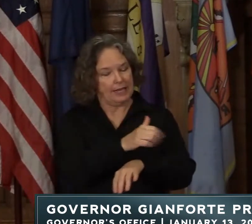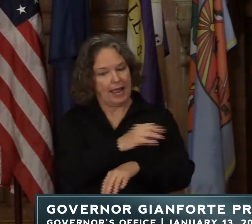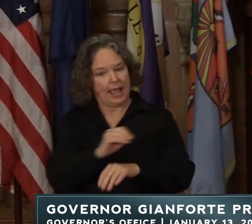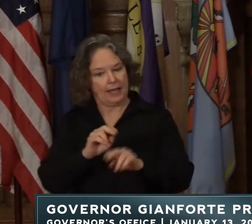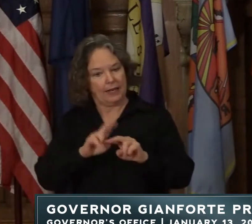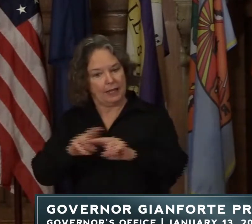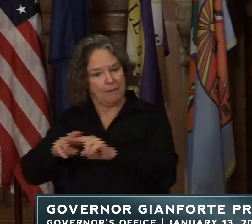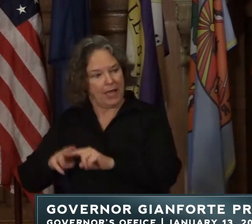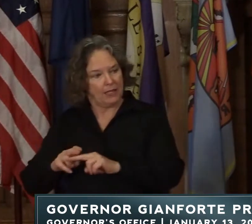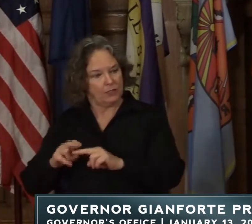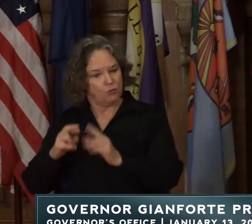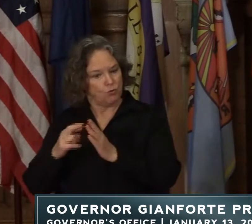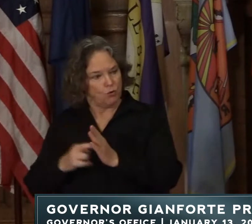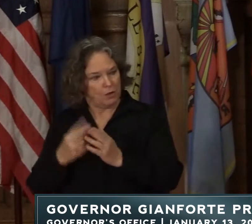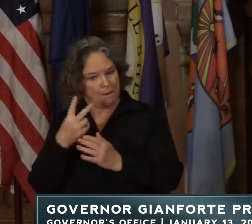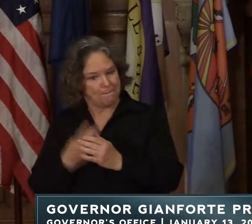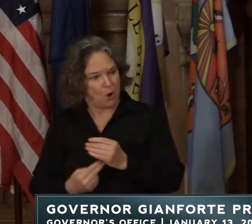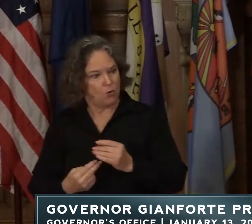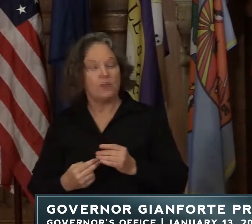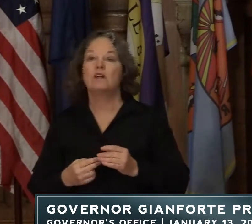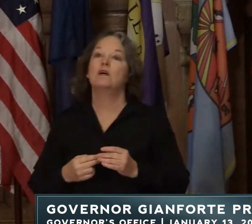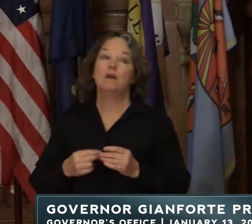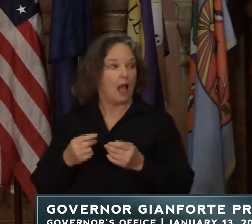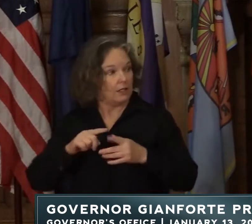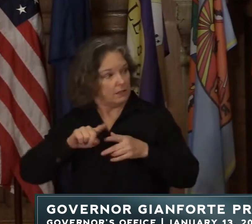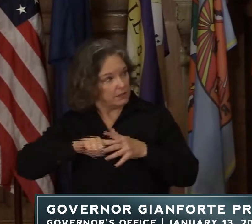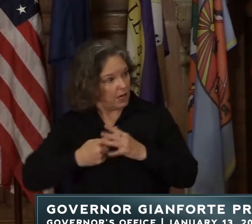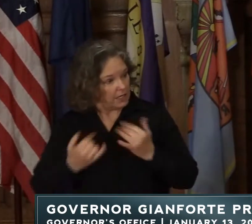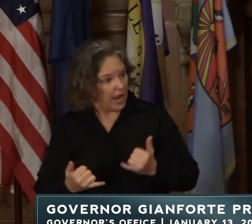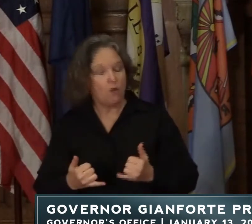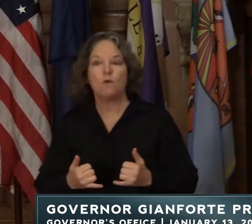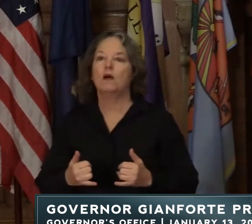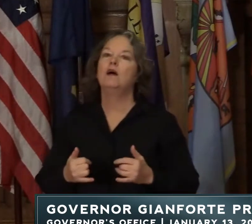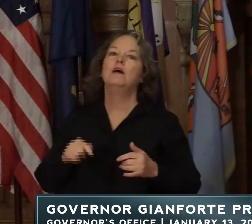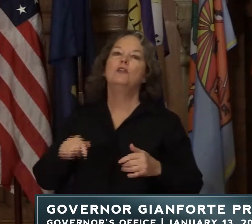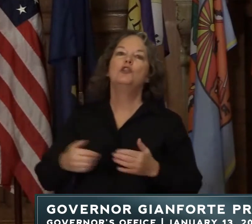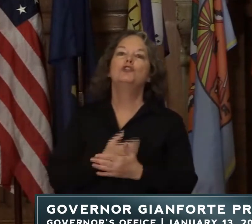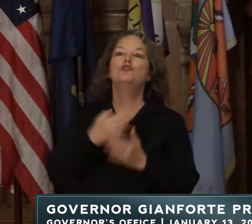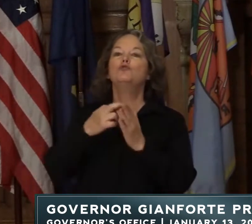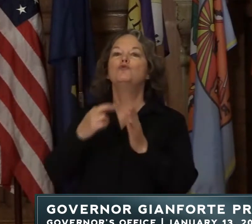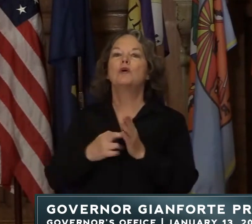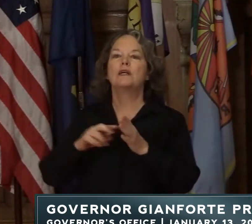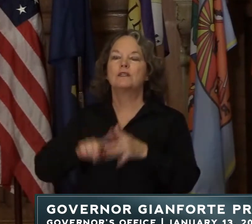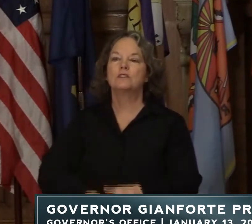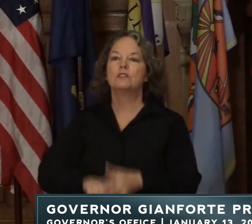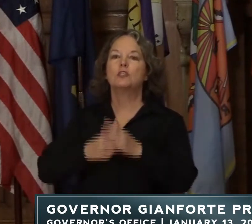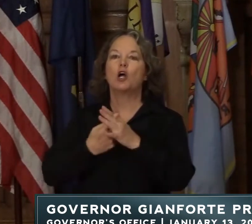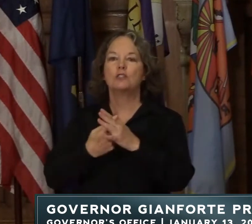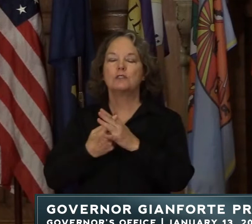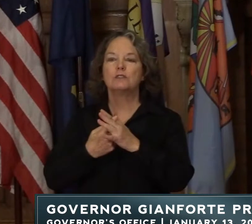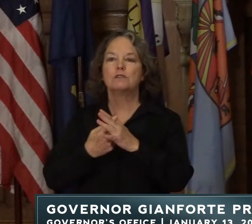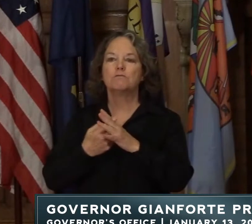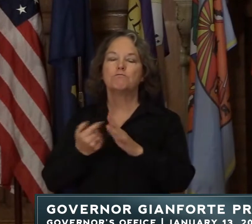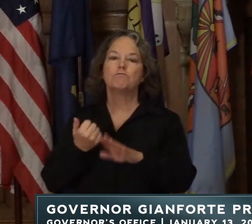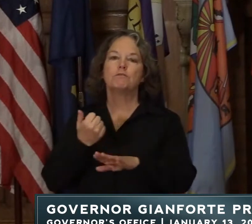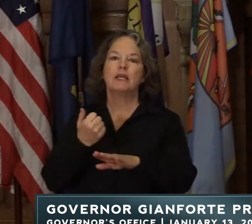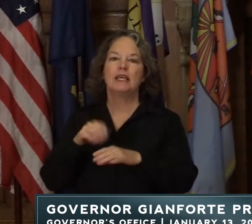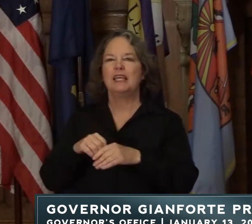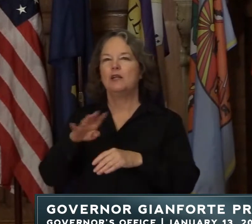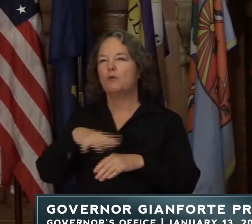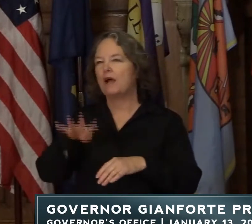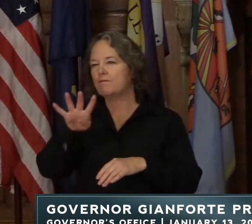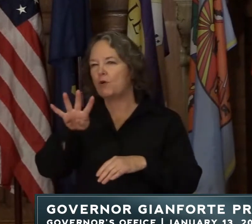both effective immediately, or is there a time? That's a very good question, Zach. This new directive takes effect in about